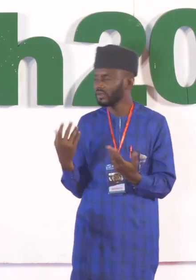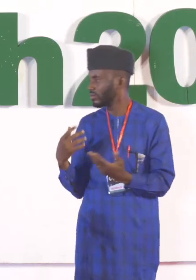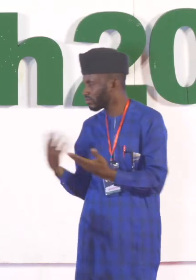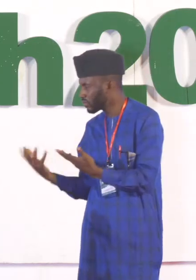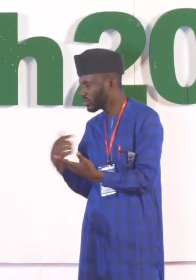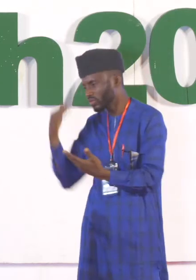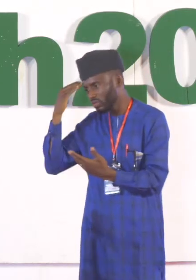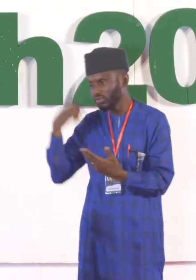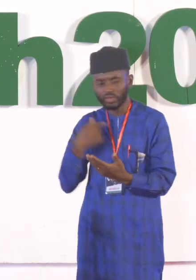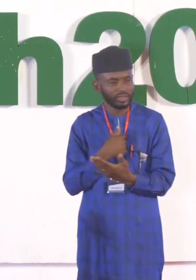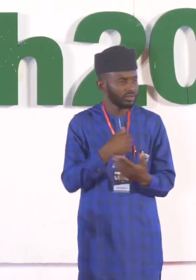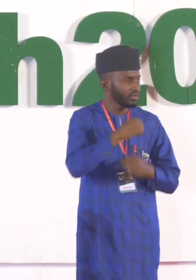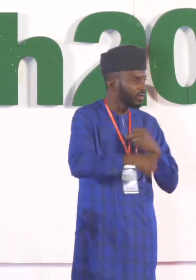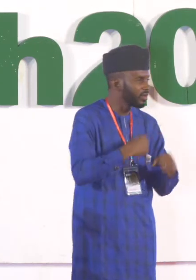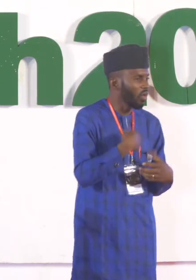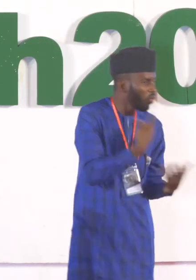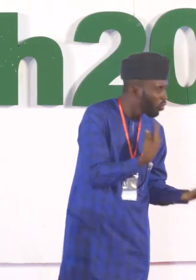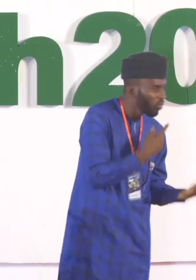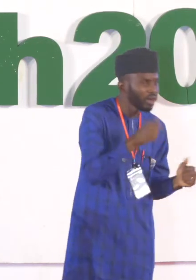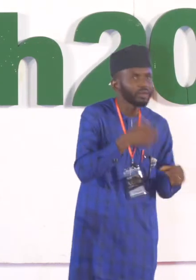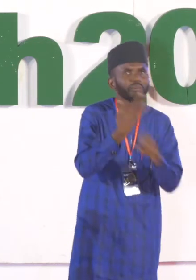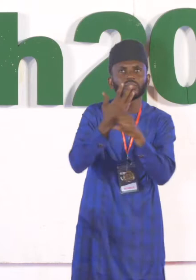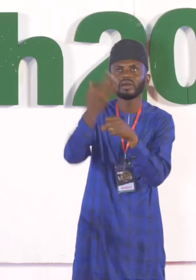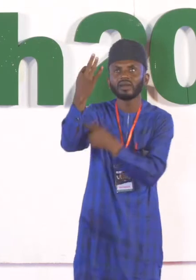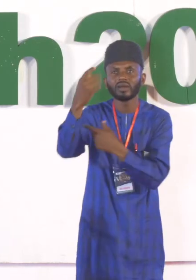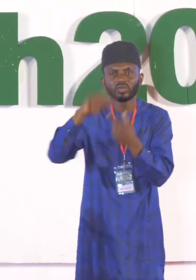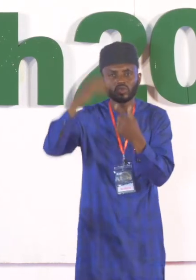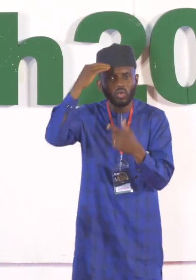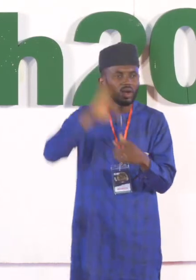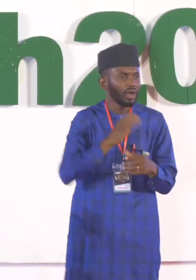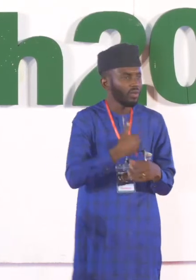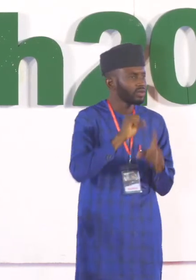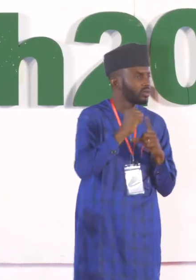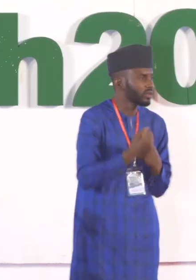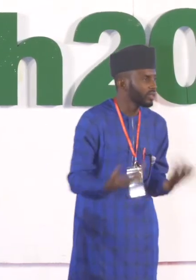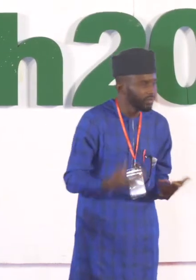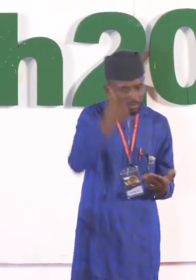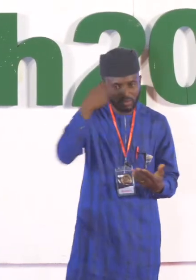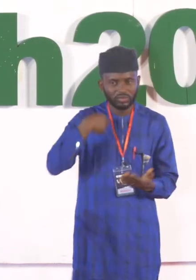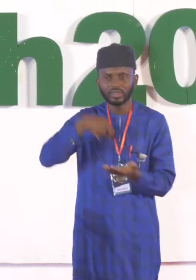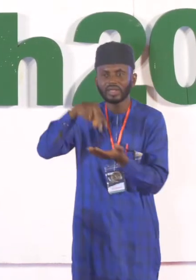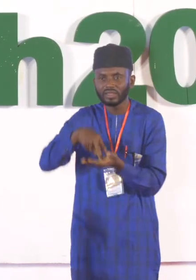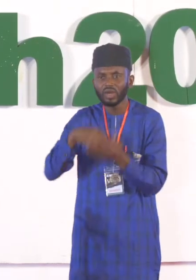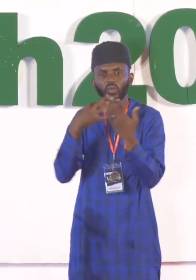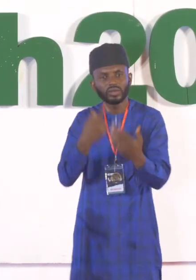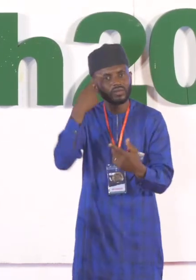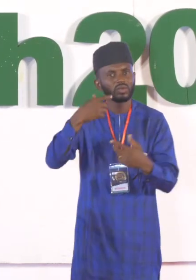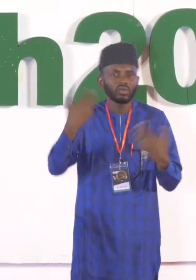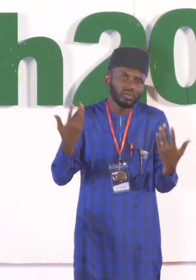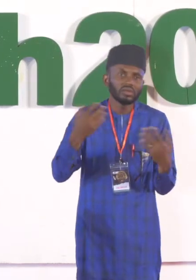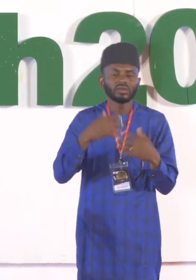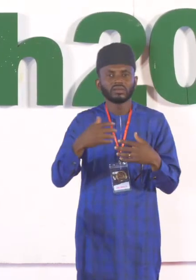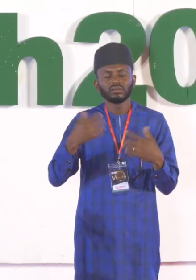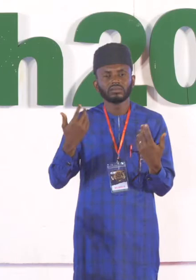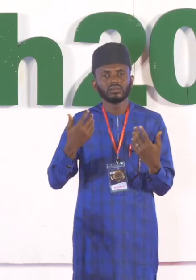Allah so that the judgment will begin? Who know our fate? Because standing, waiting for your fate, to know your fate,